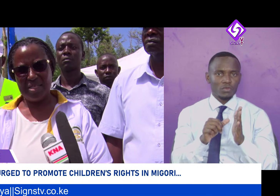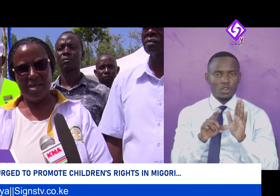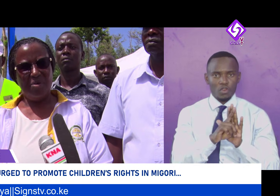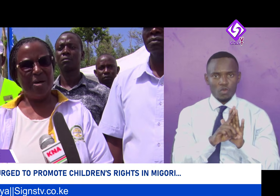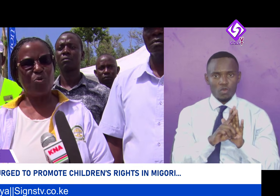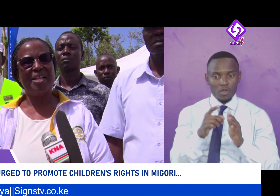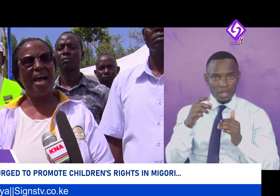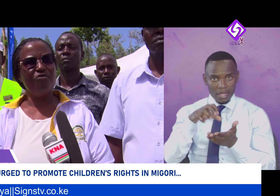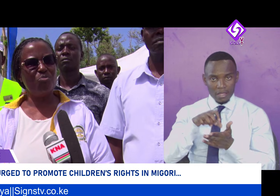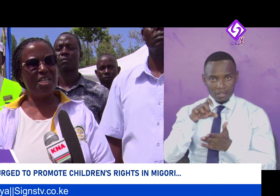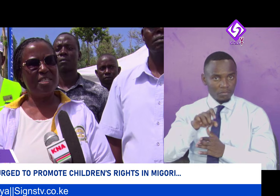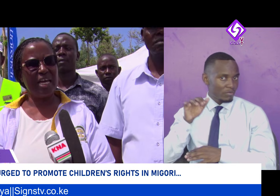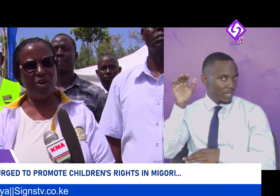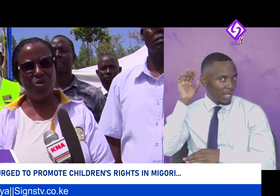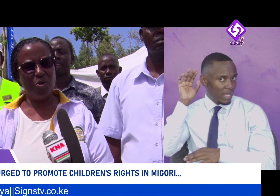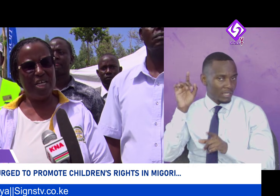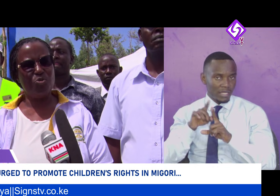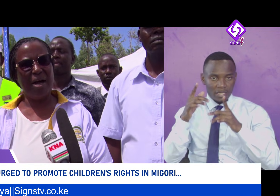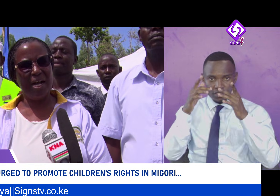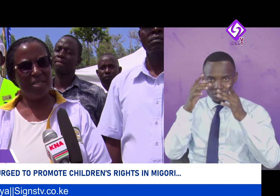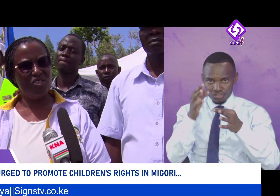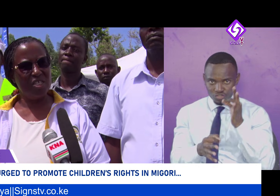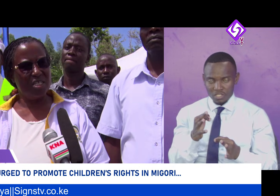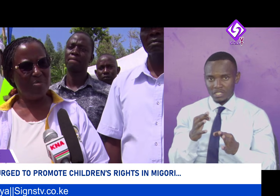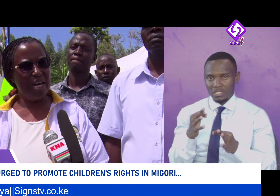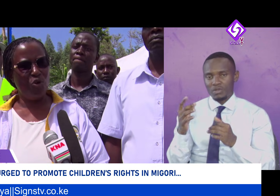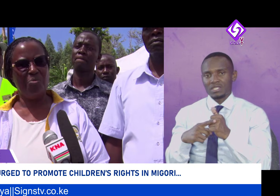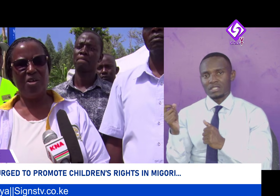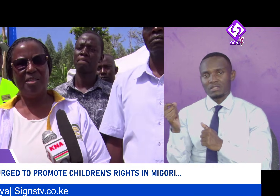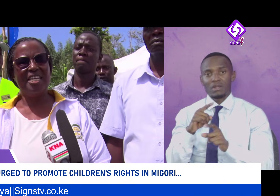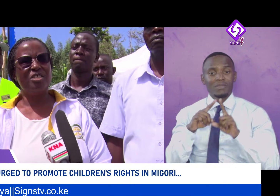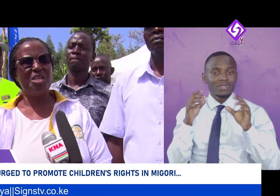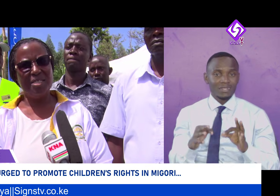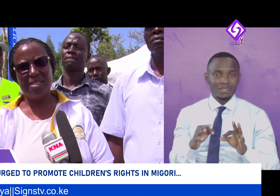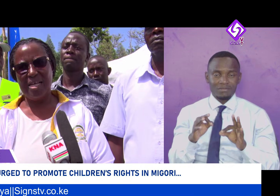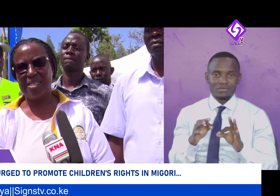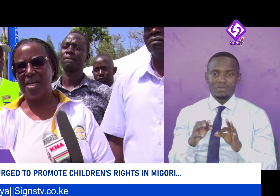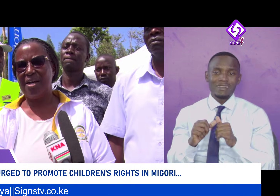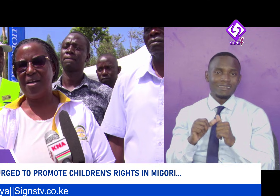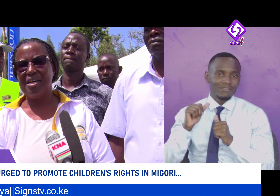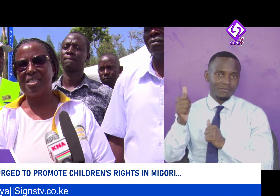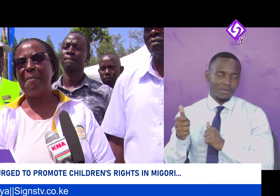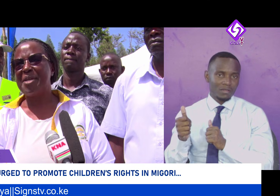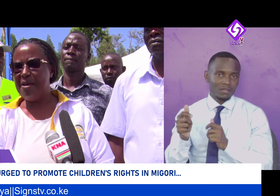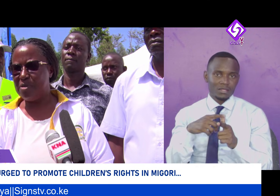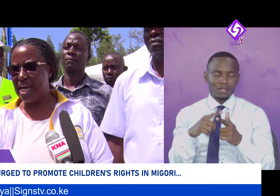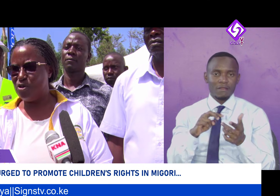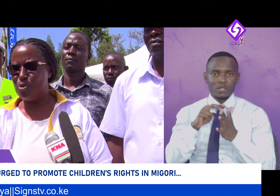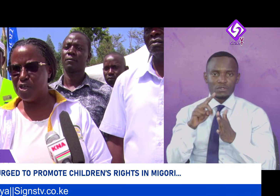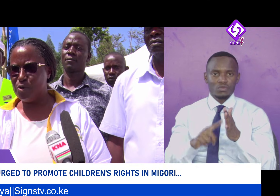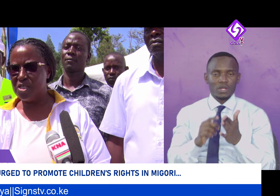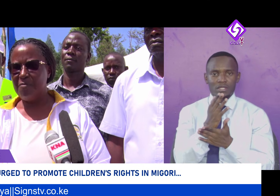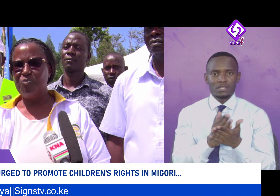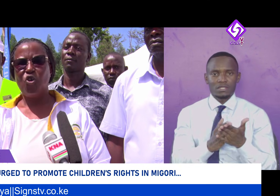6 months. But when they have to be taken all the way to Manga Children's Remand Home, then it means that sometimes they are